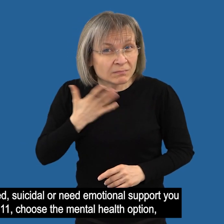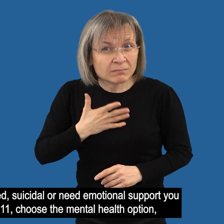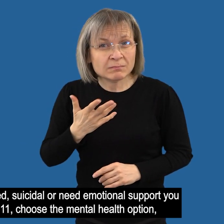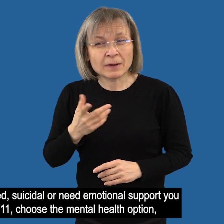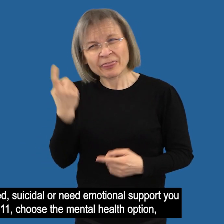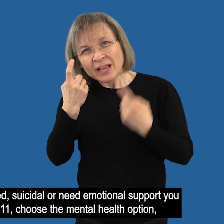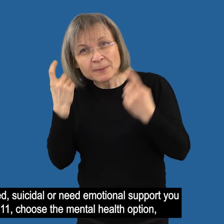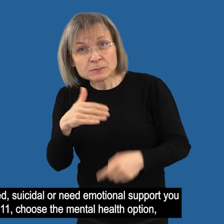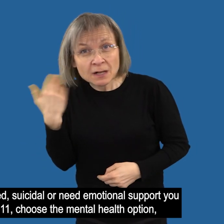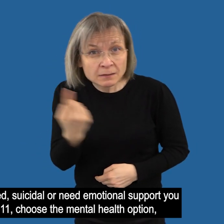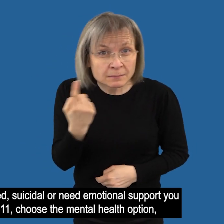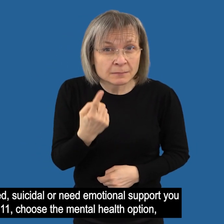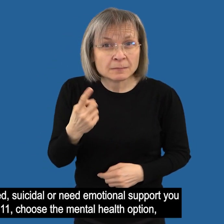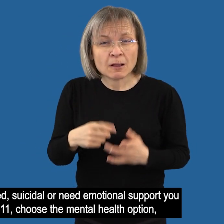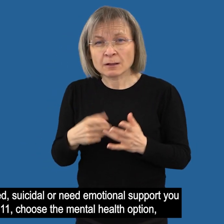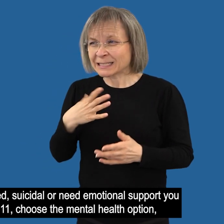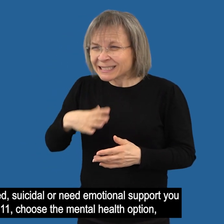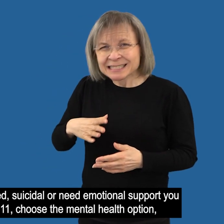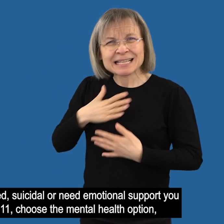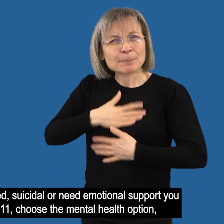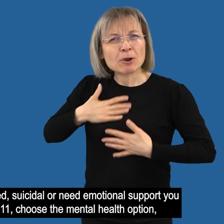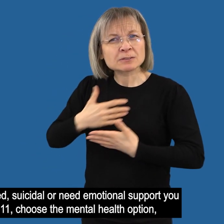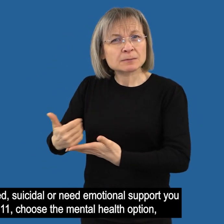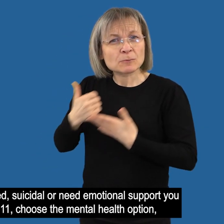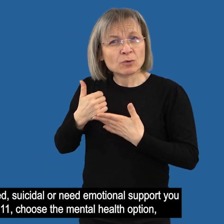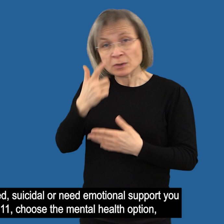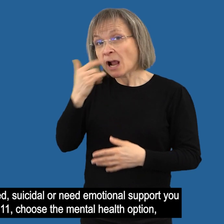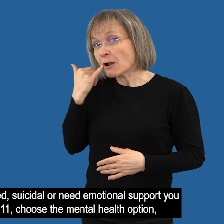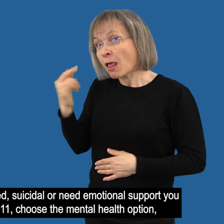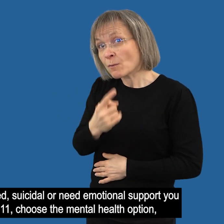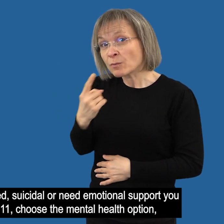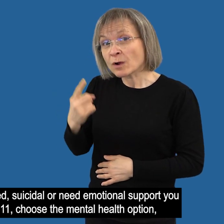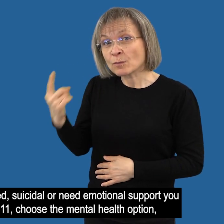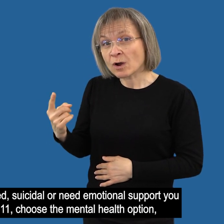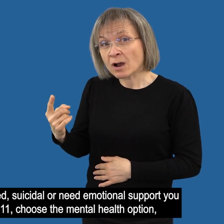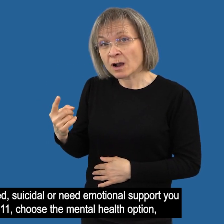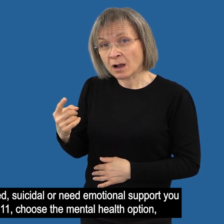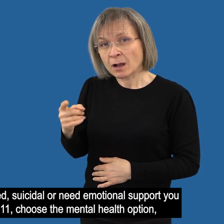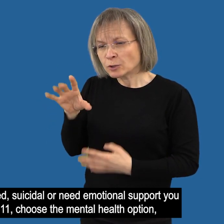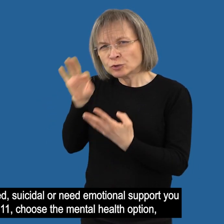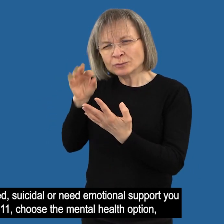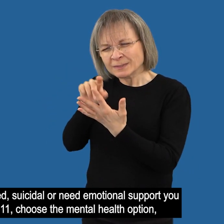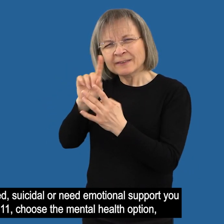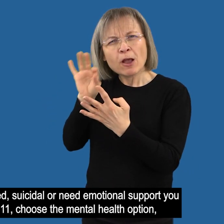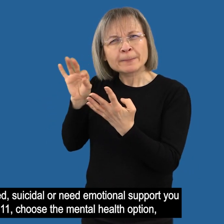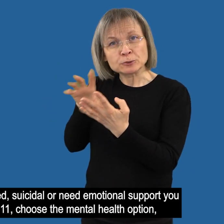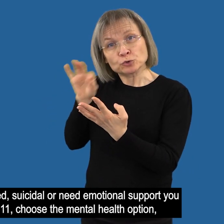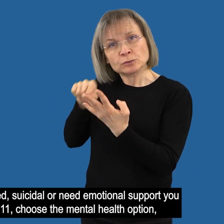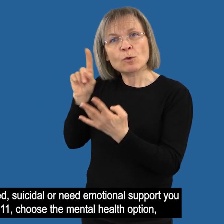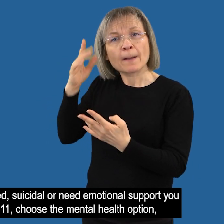If you're distressed, suicidal or need emotional support, you can phone 111, choose the mental health option,